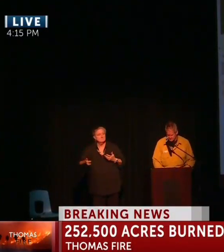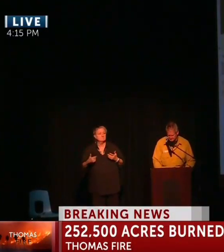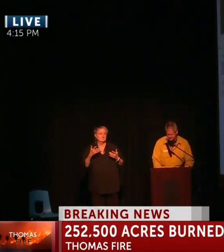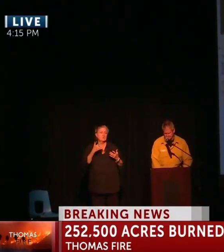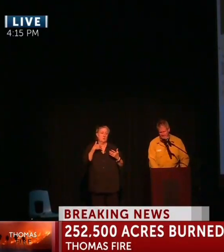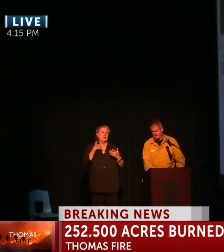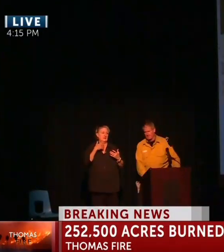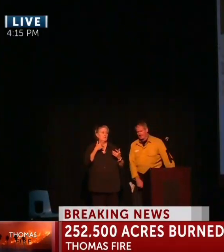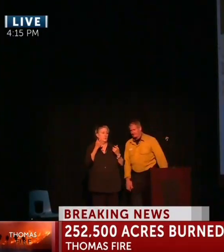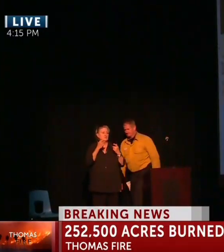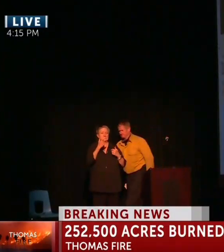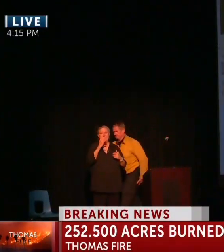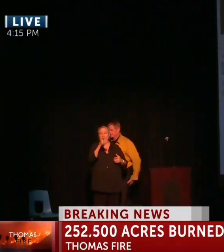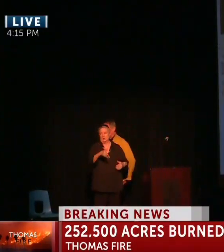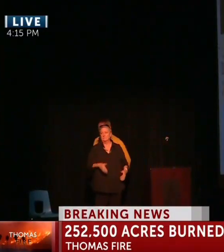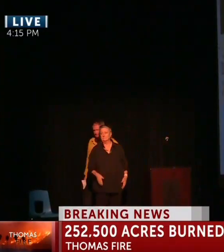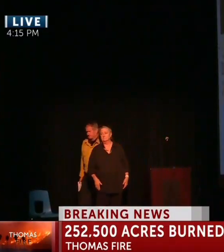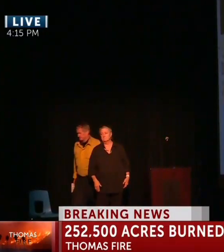questions afterwards.